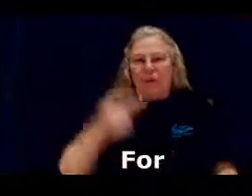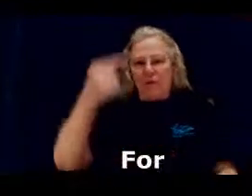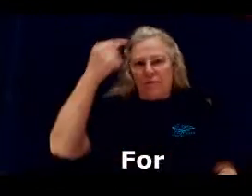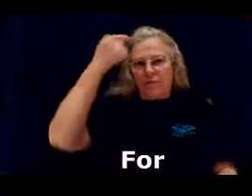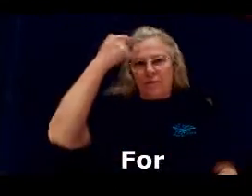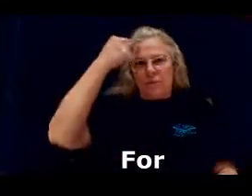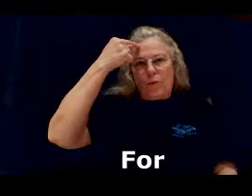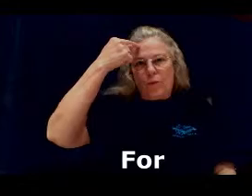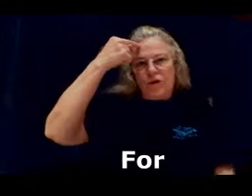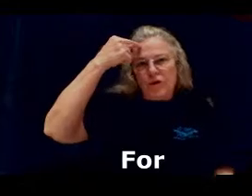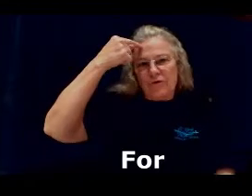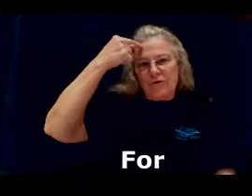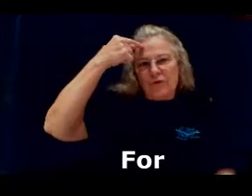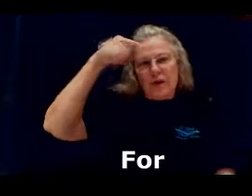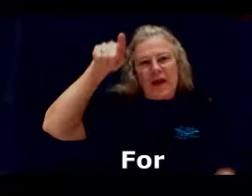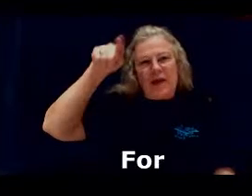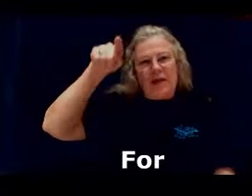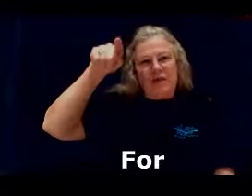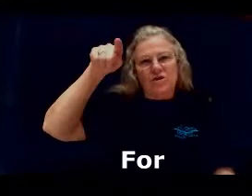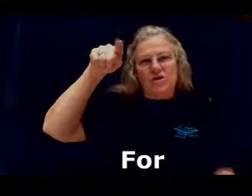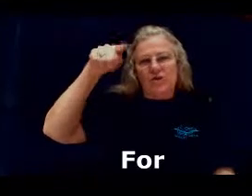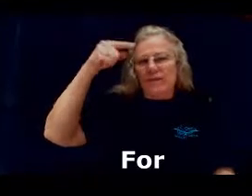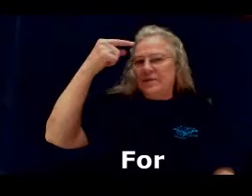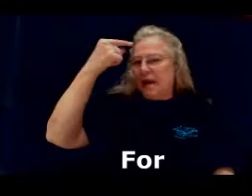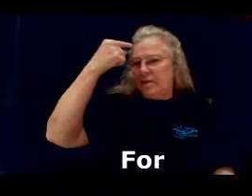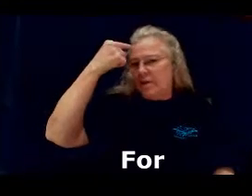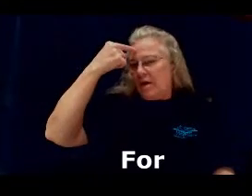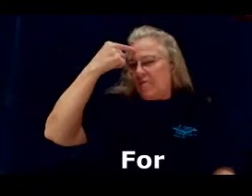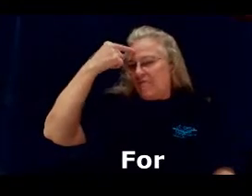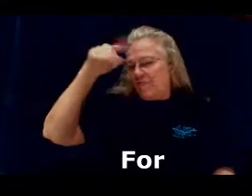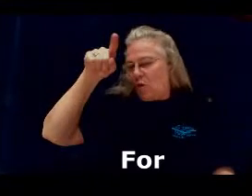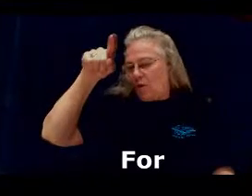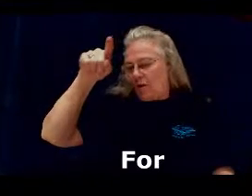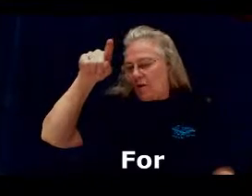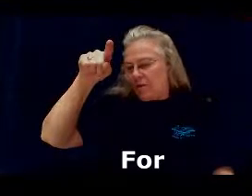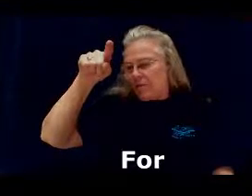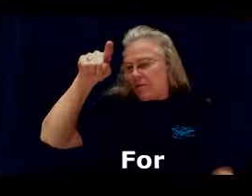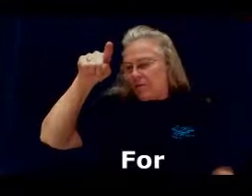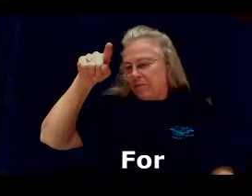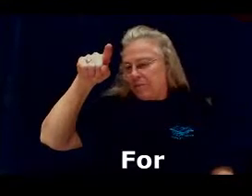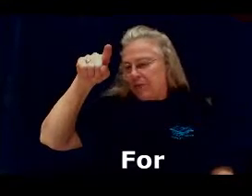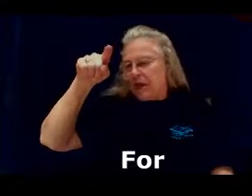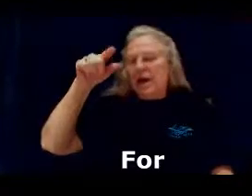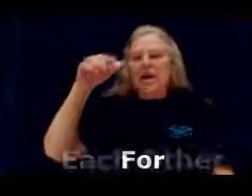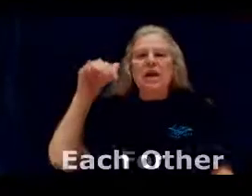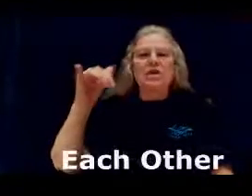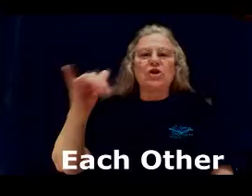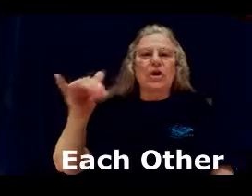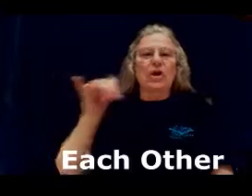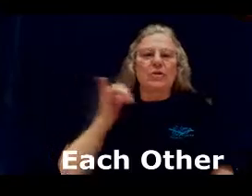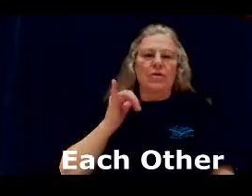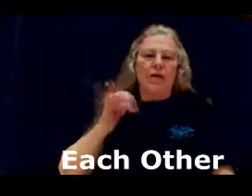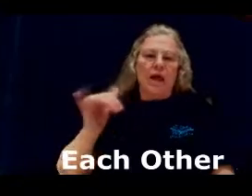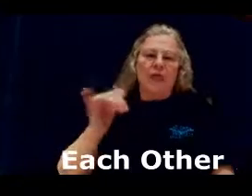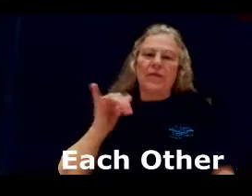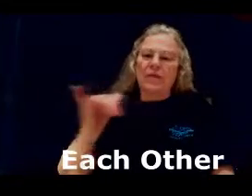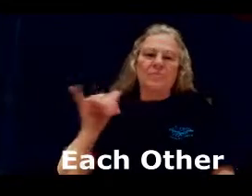4. Point to your forehead and it just flips out. 4. Each other. And that's